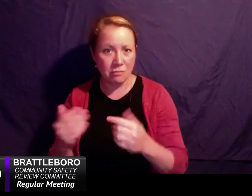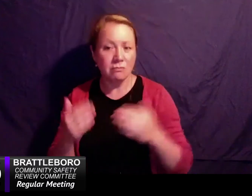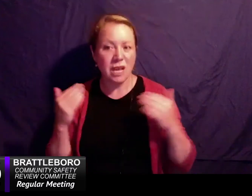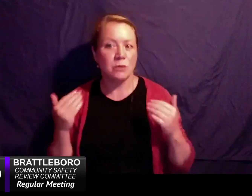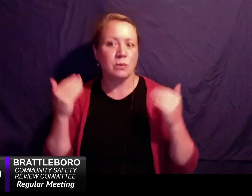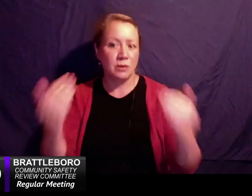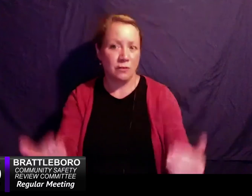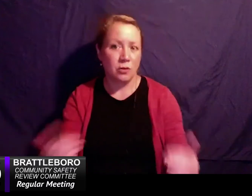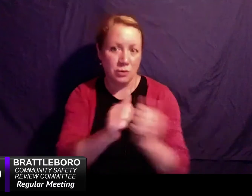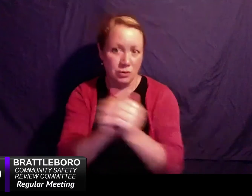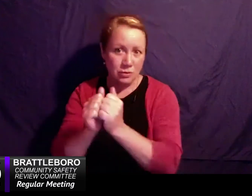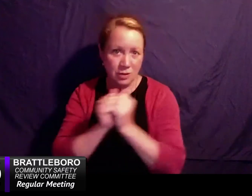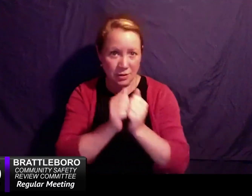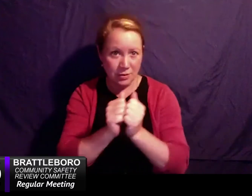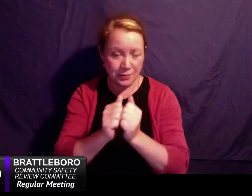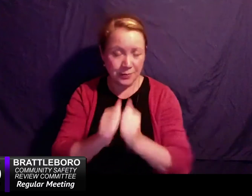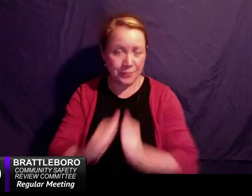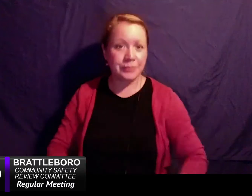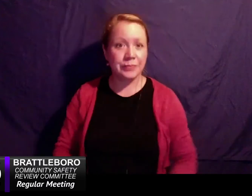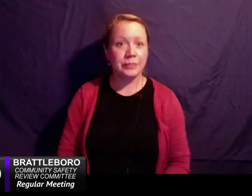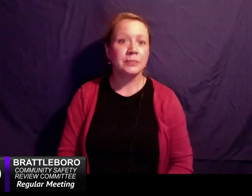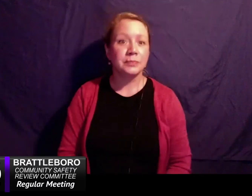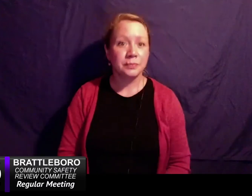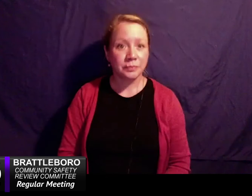process together. So